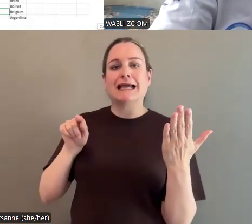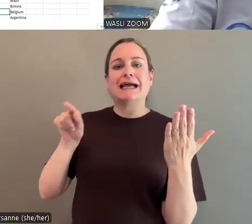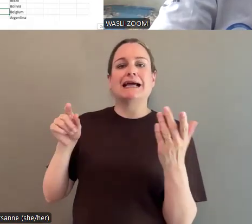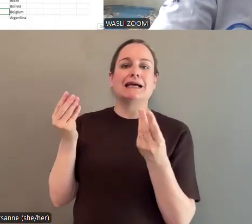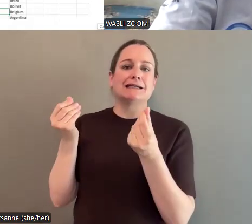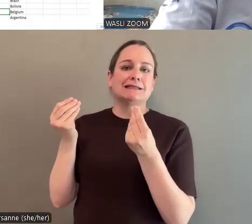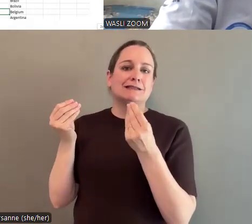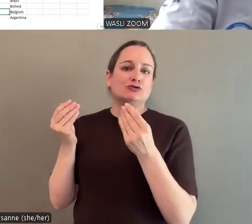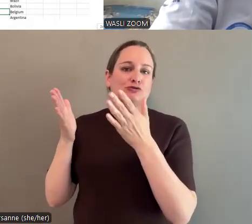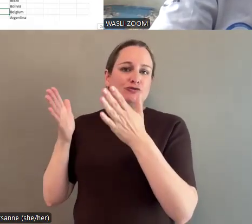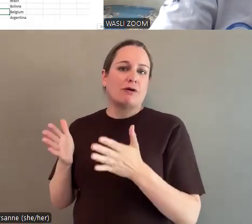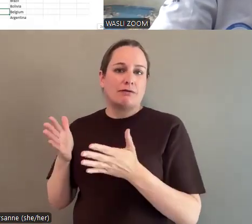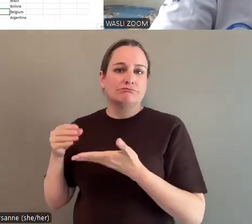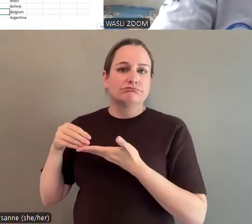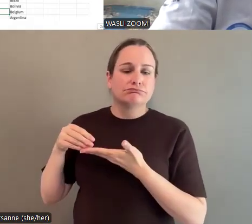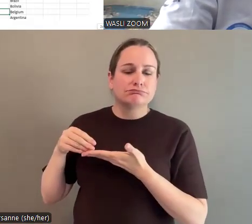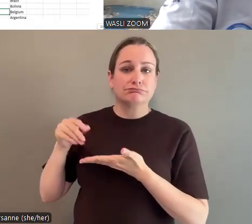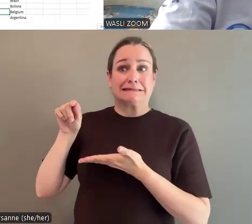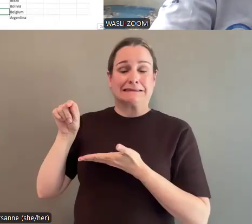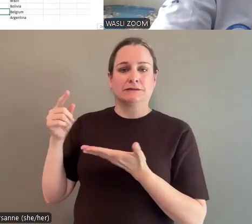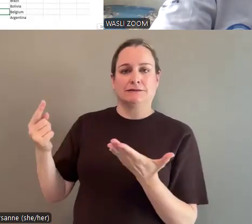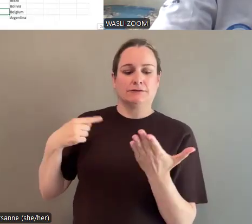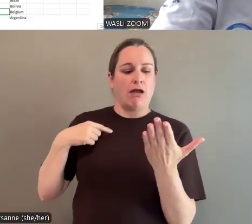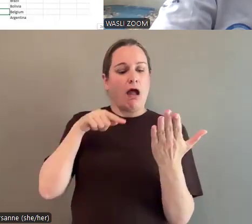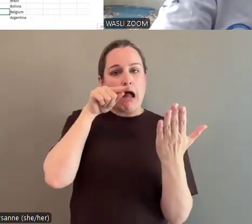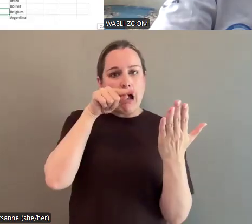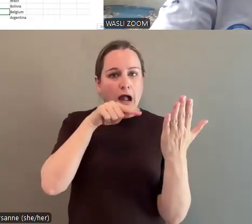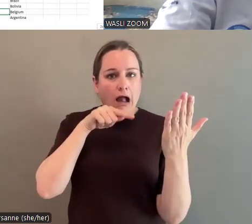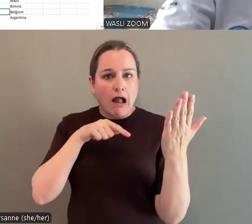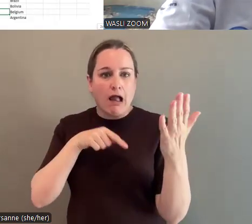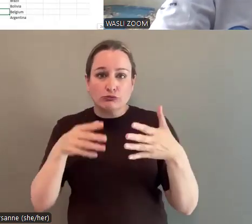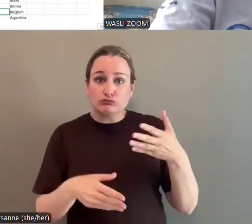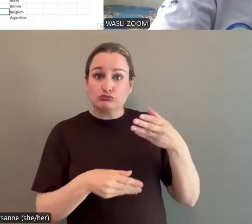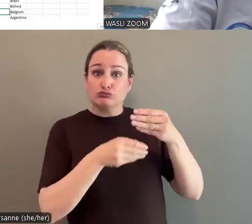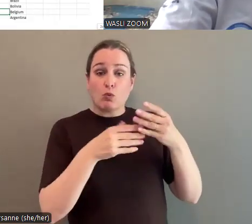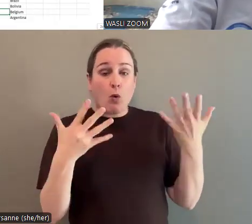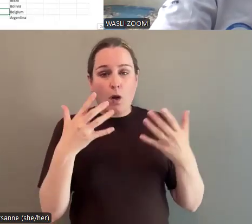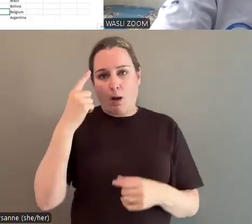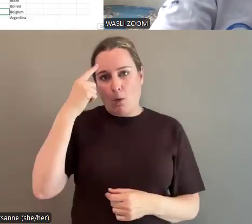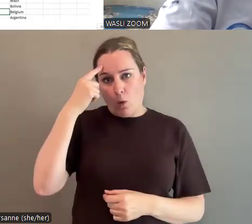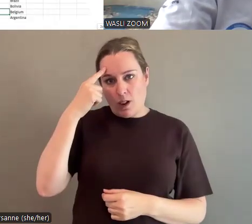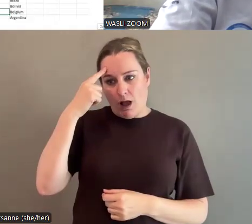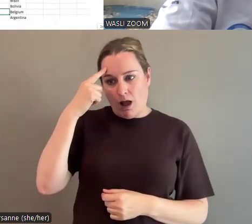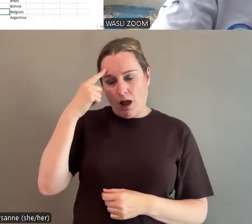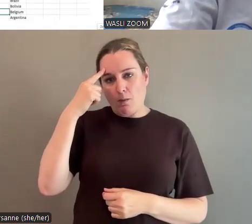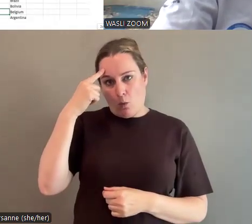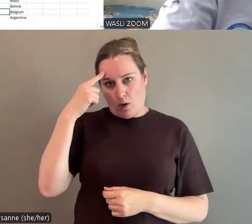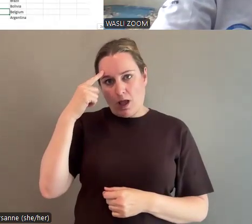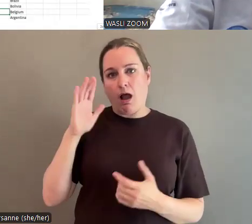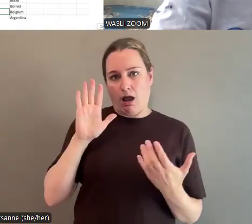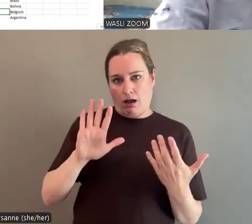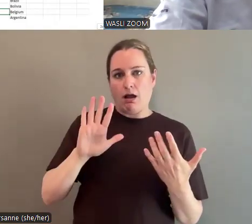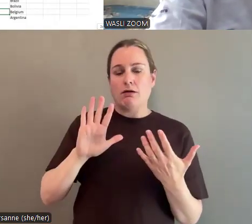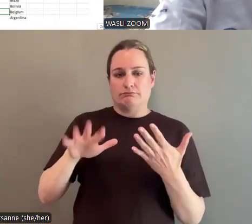the name. We forgot to put them in the list, and that's the Mongolian Association of Sign Language Interpreters, and